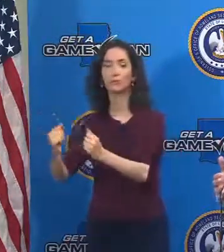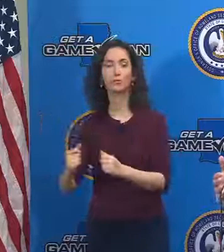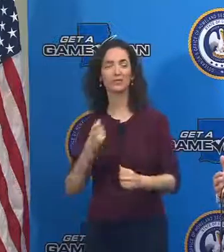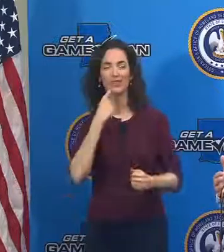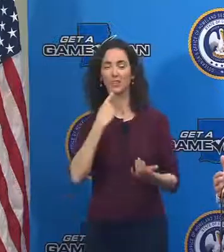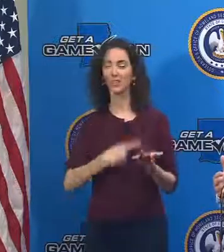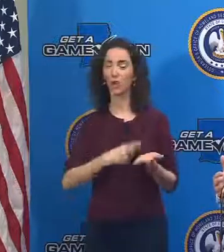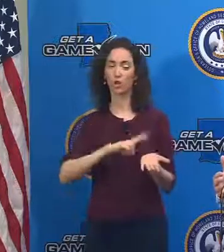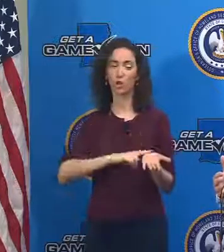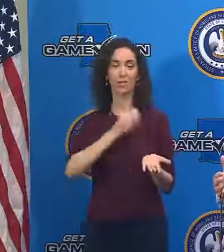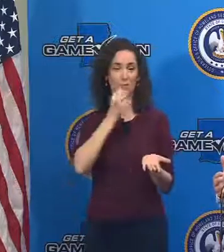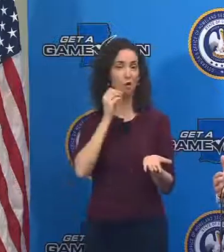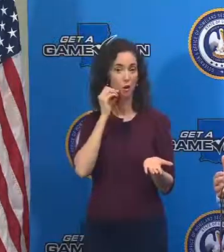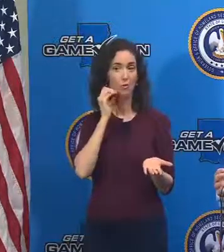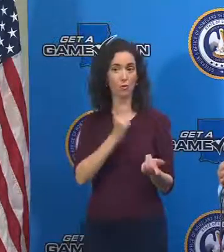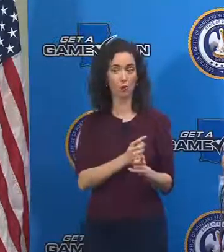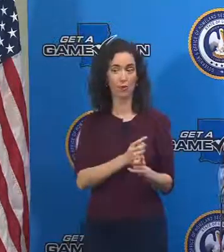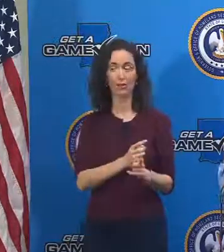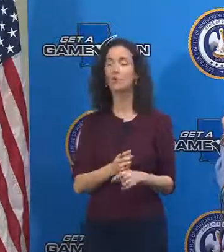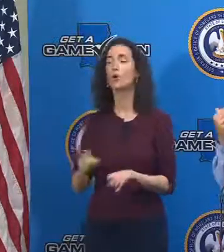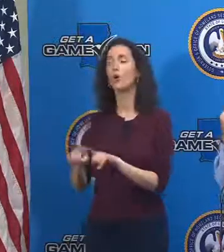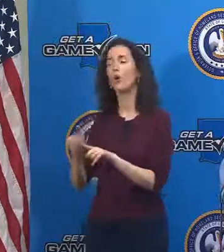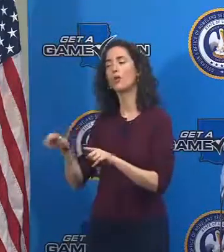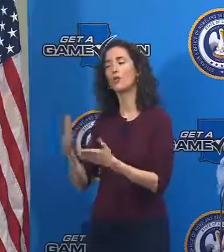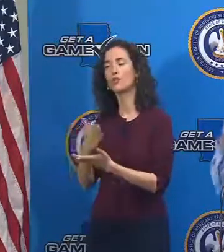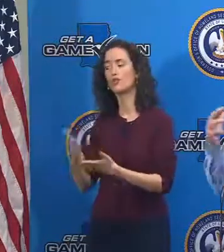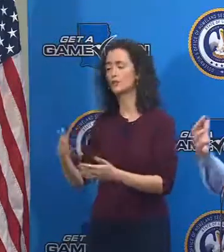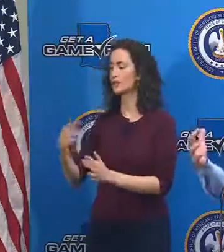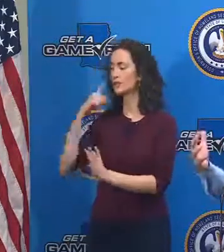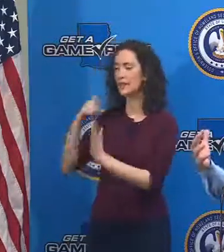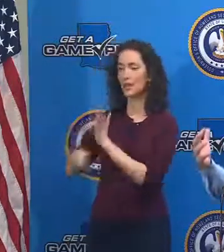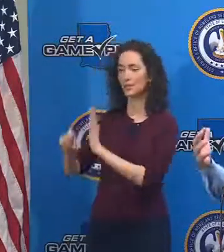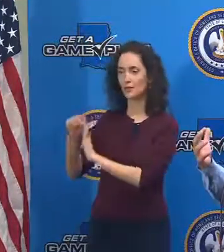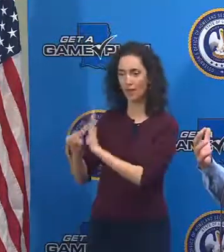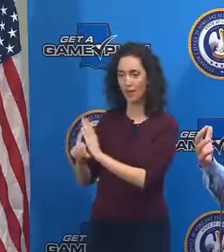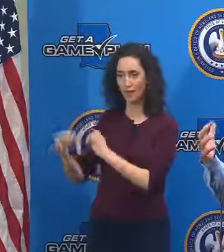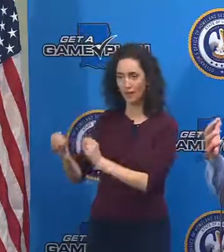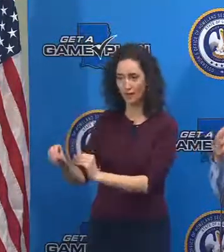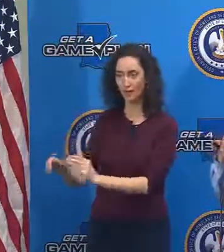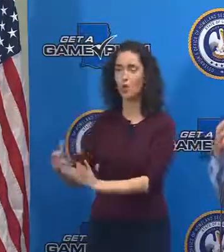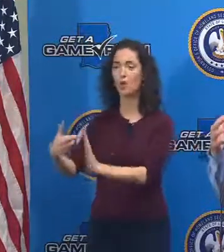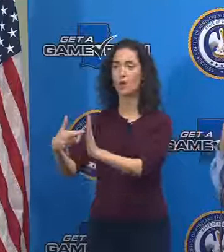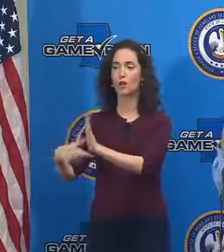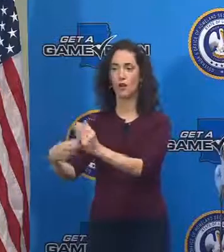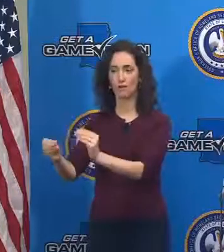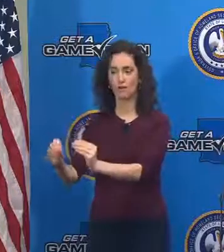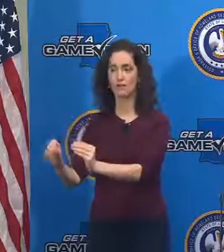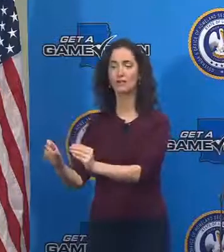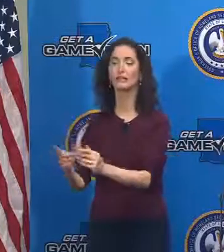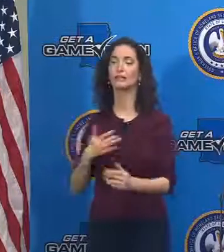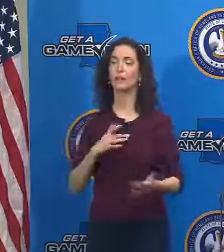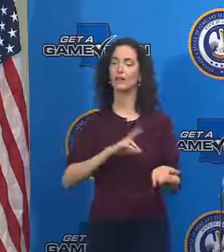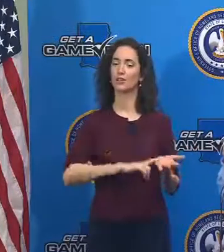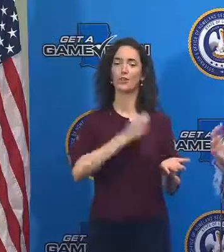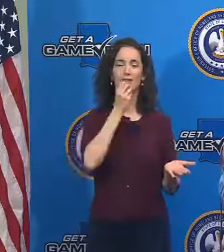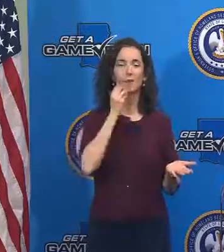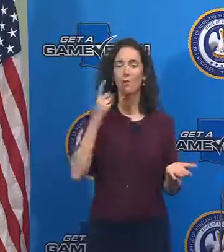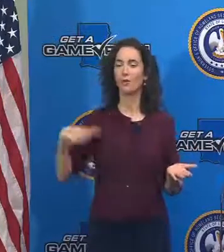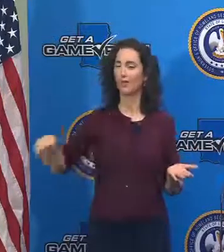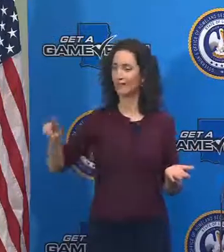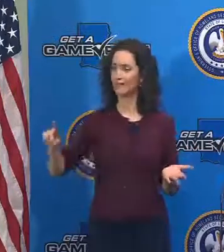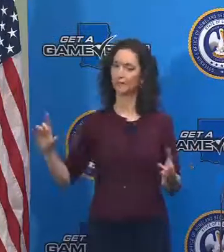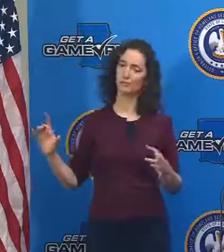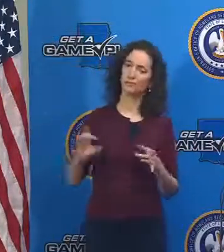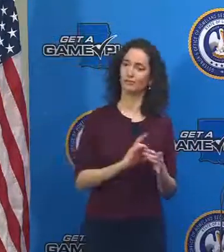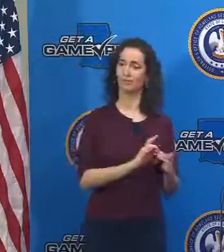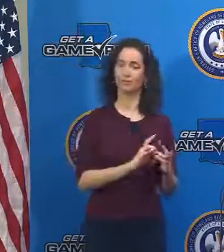There's a number of things that the Secretary of State's office and registrars do with respect to nursing homes that may still be evacuated. So